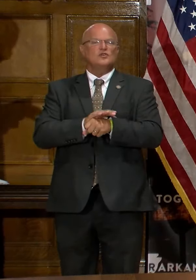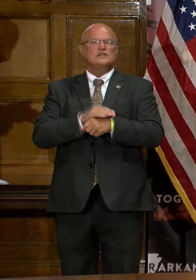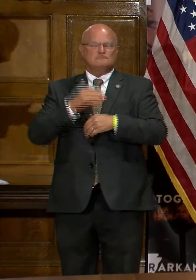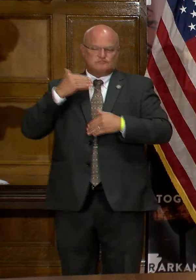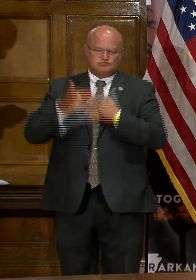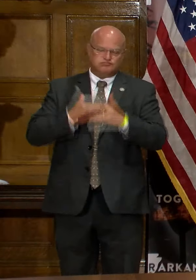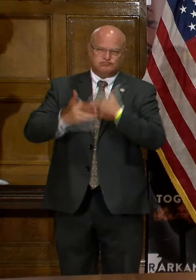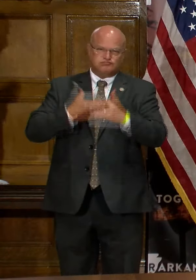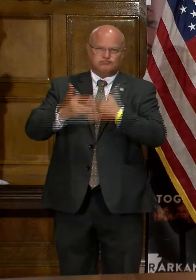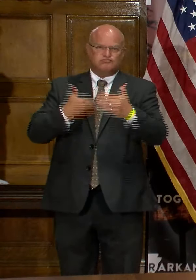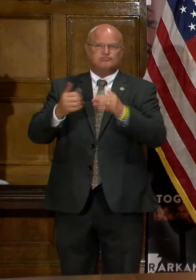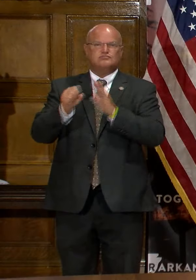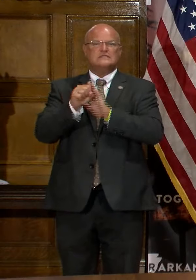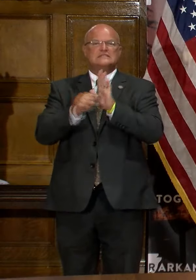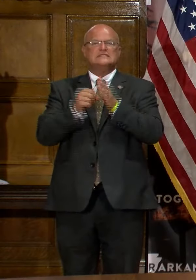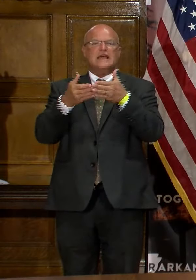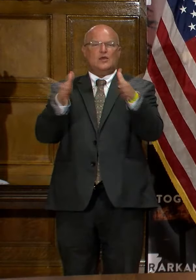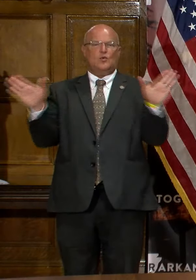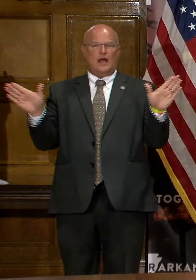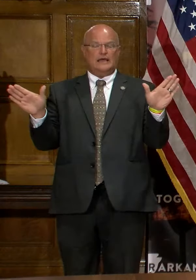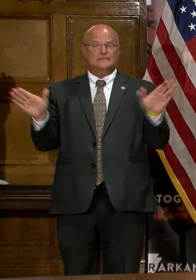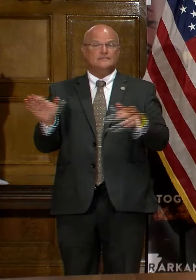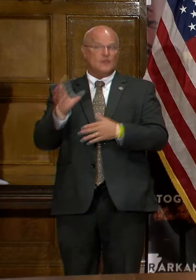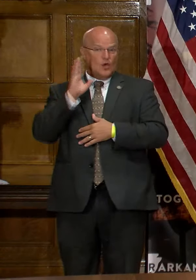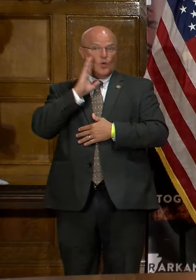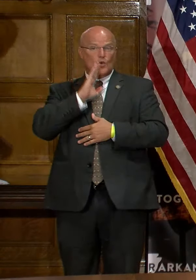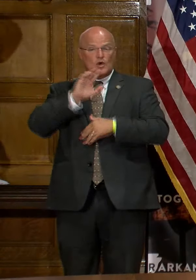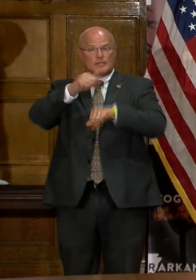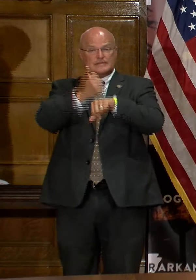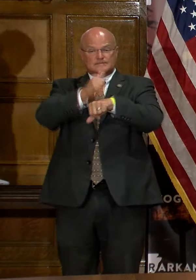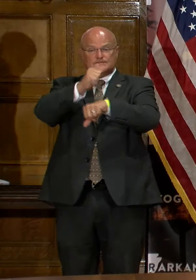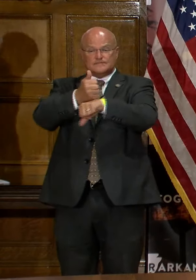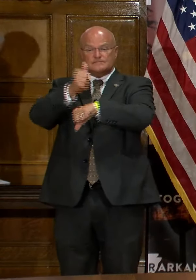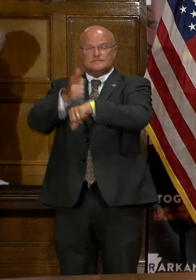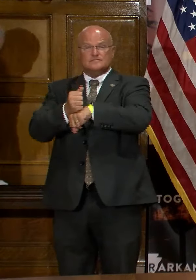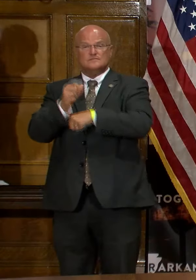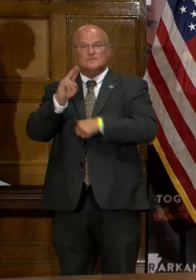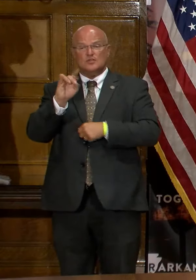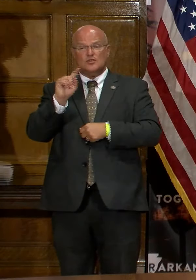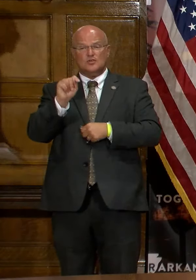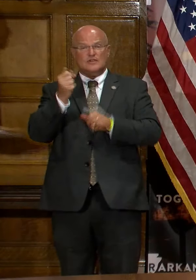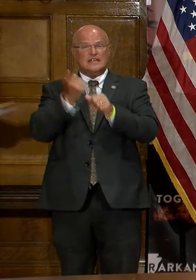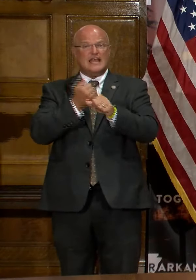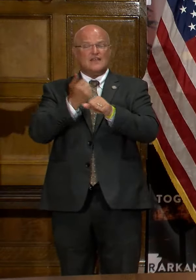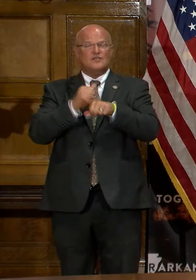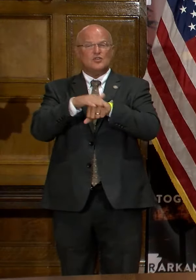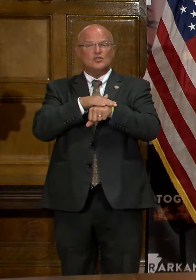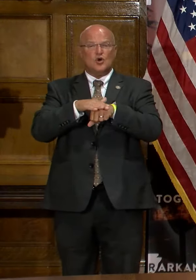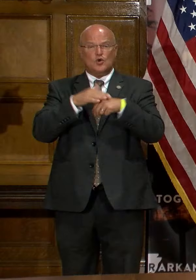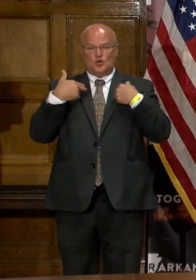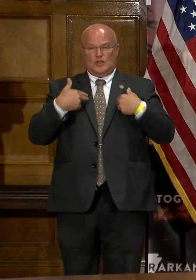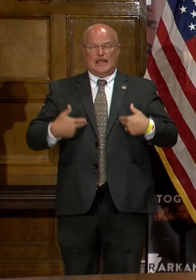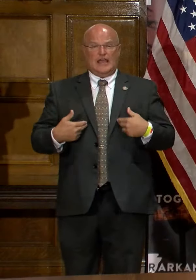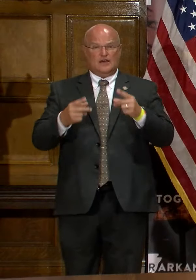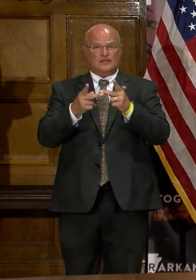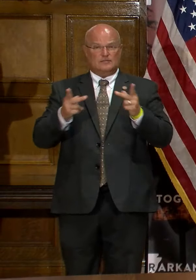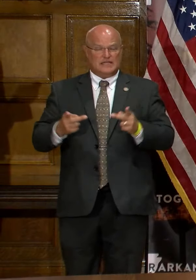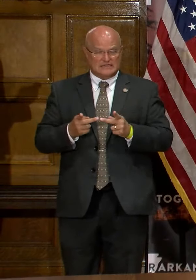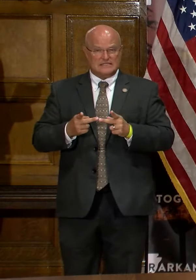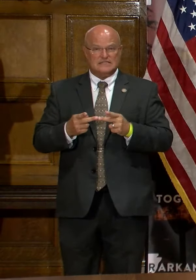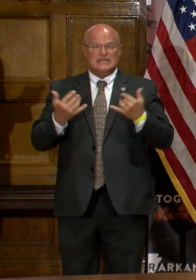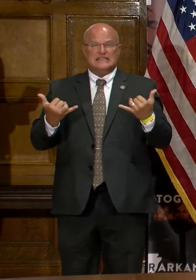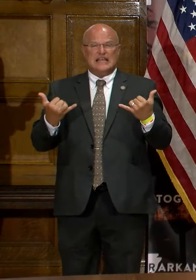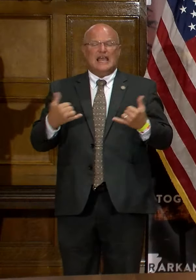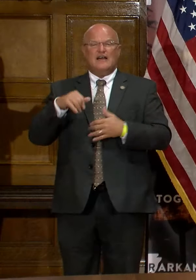testing statewide. As the Governor said, we will be placing a unit in each one of our local health units. To date, we have